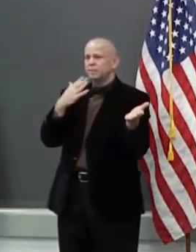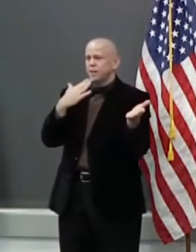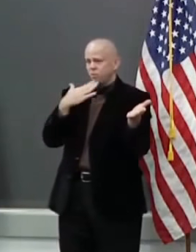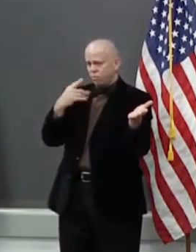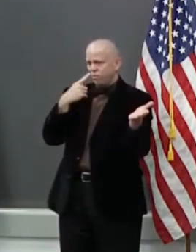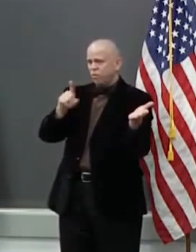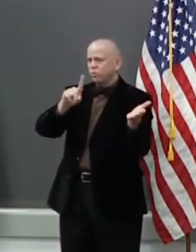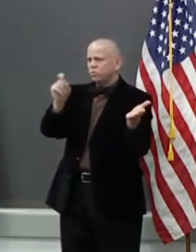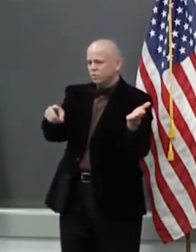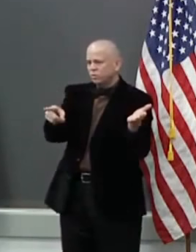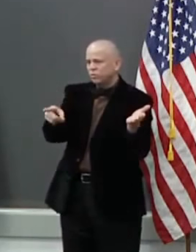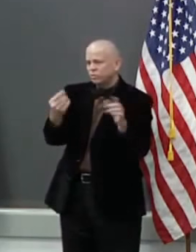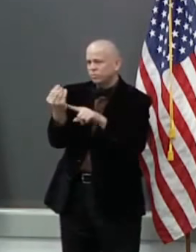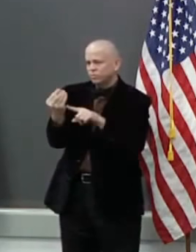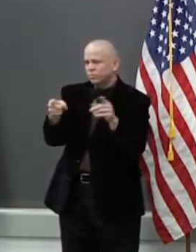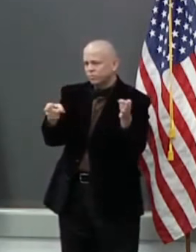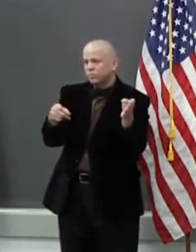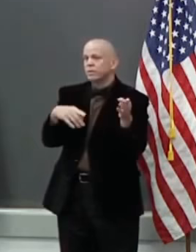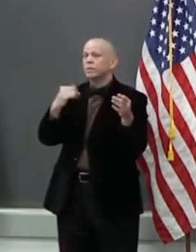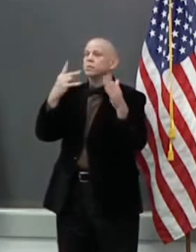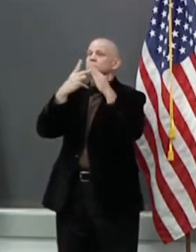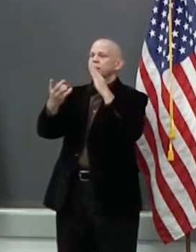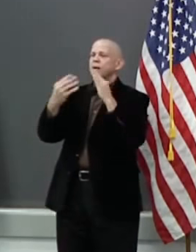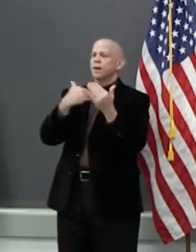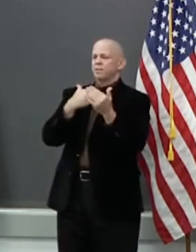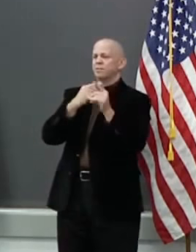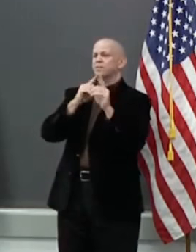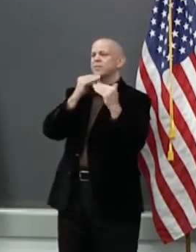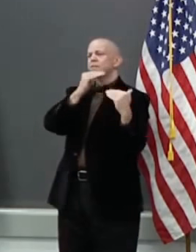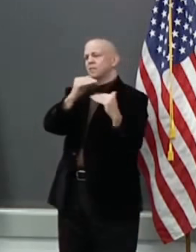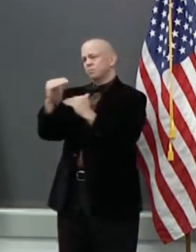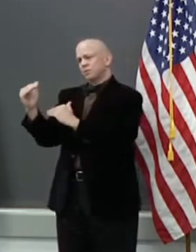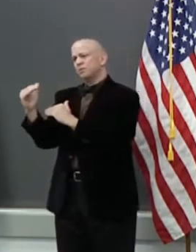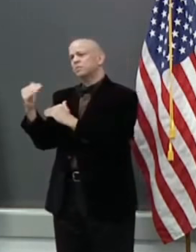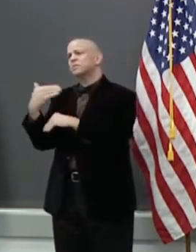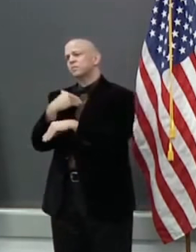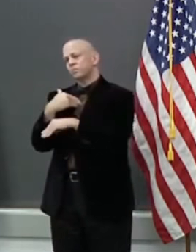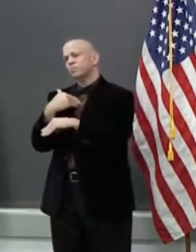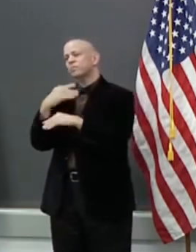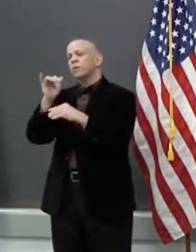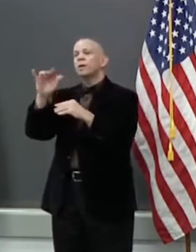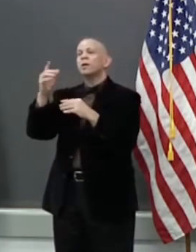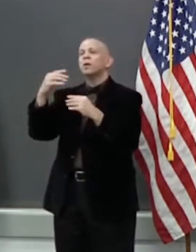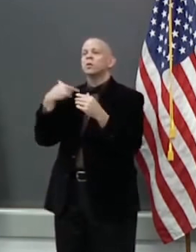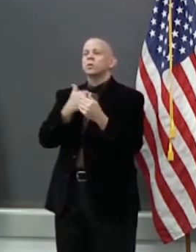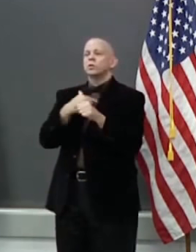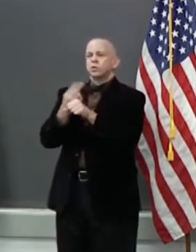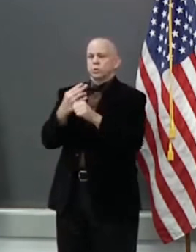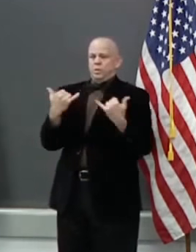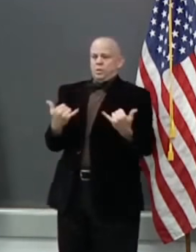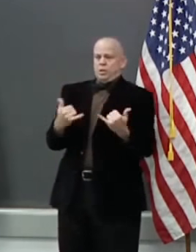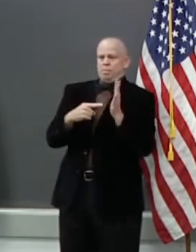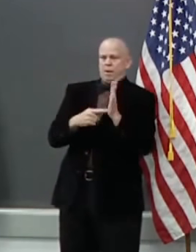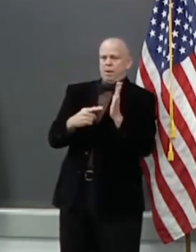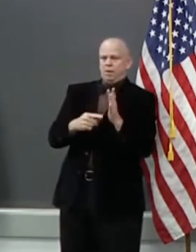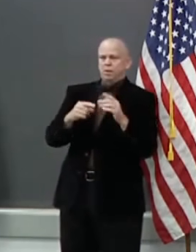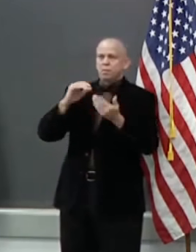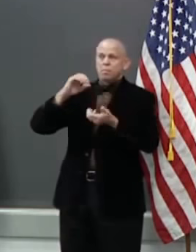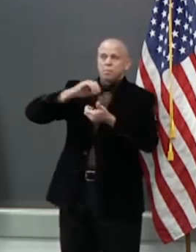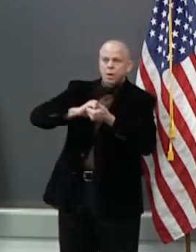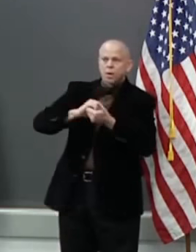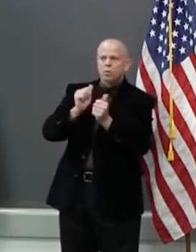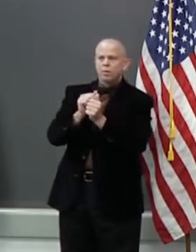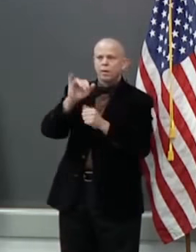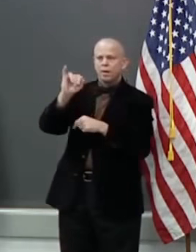its limitations. We have been using our current modeling that's a partnership with IDM in Washington for some time